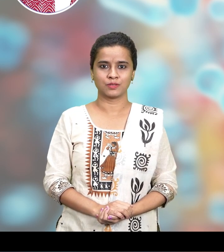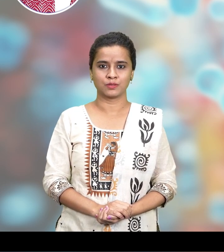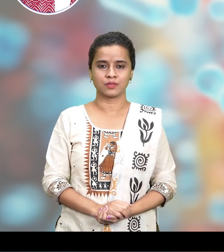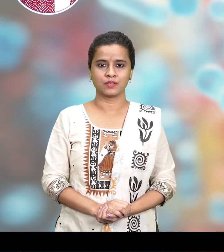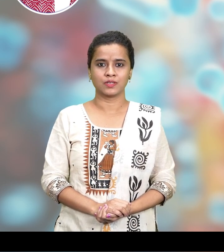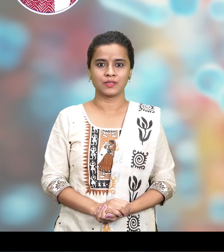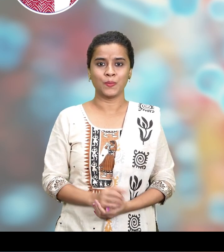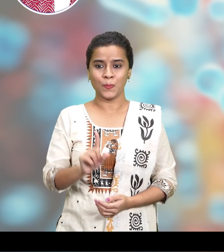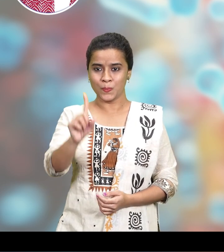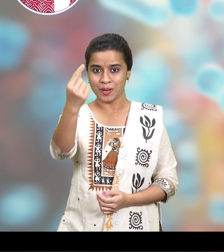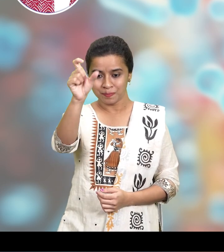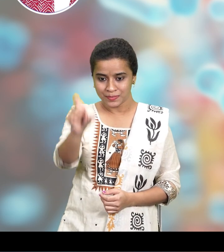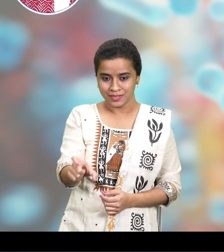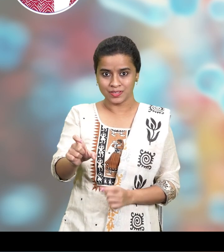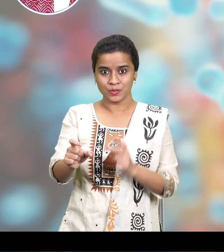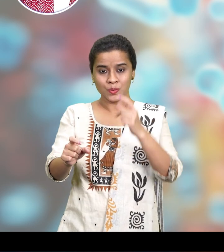communicable disease,